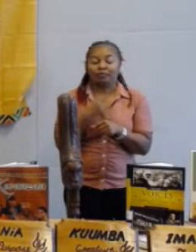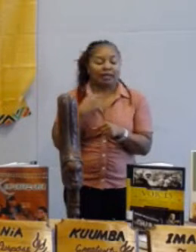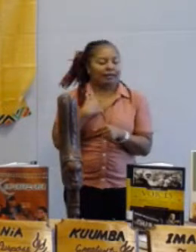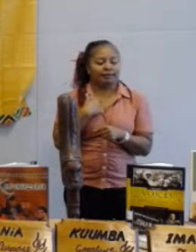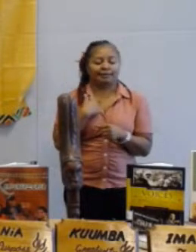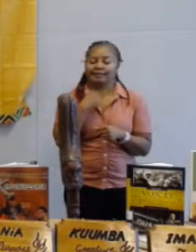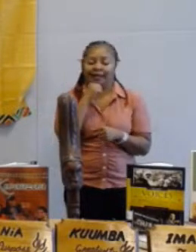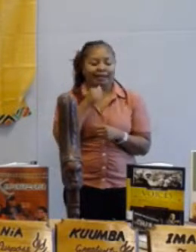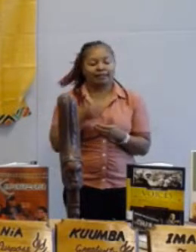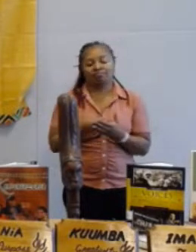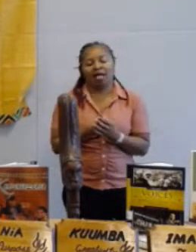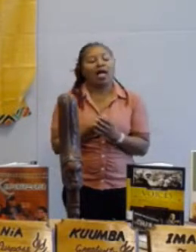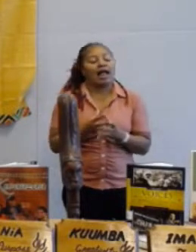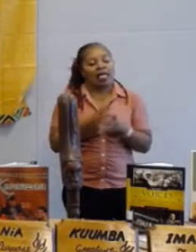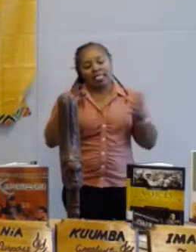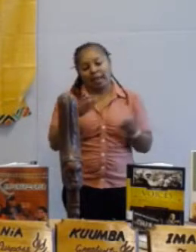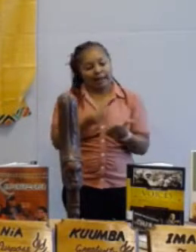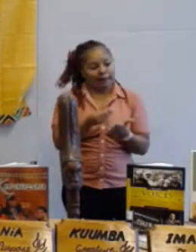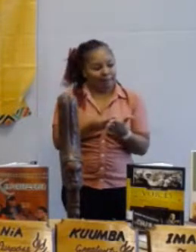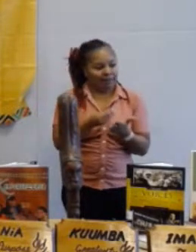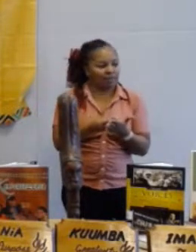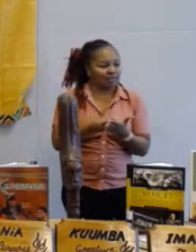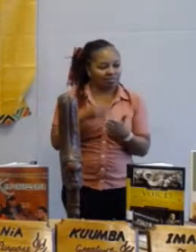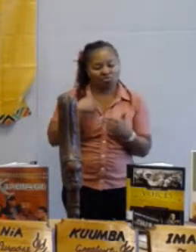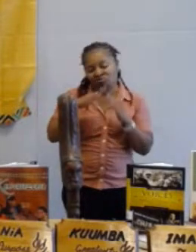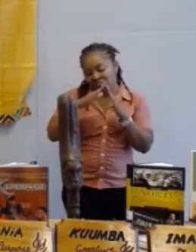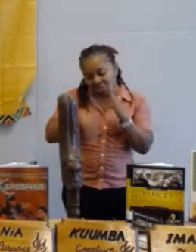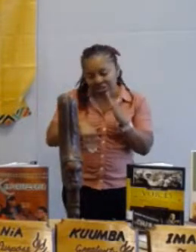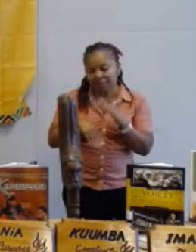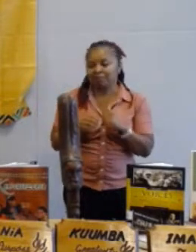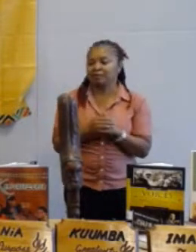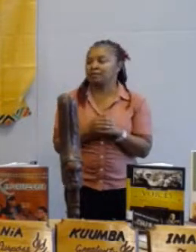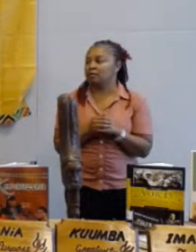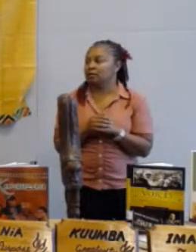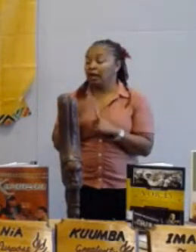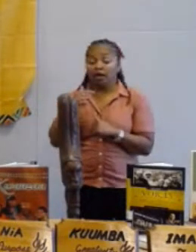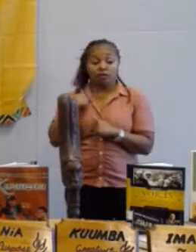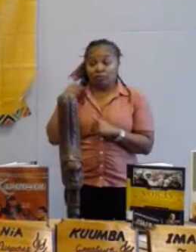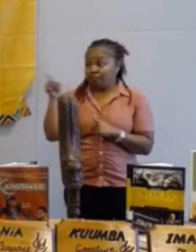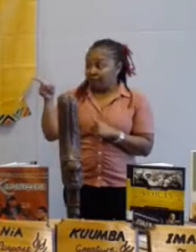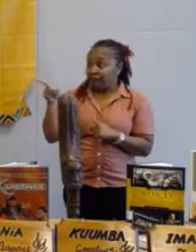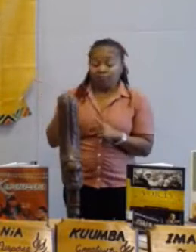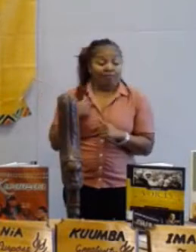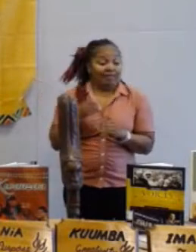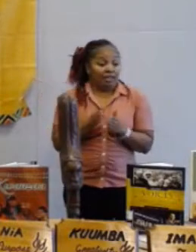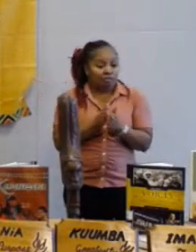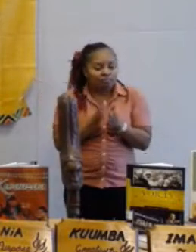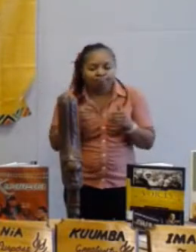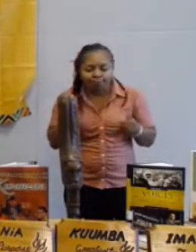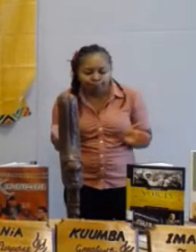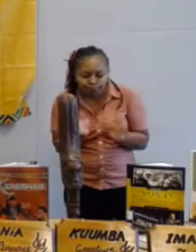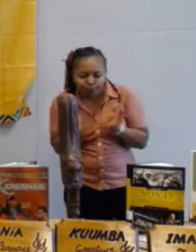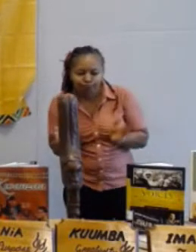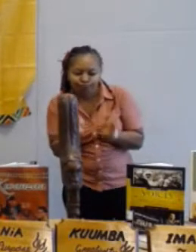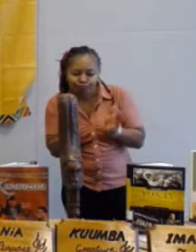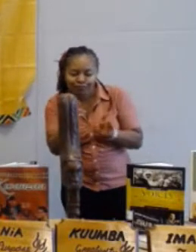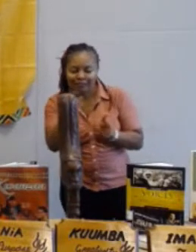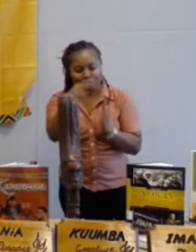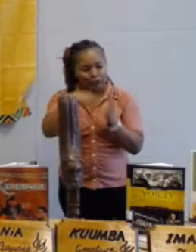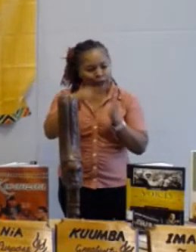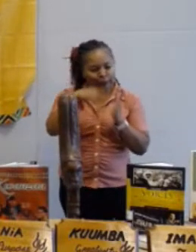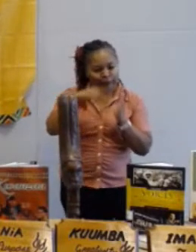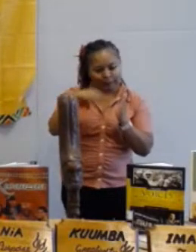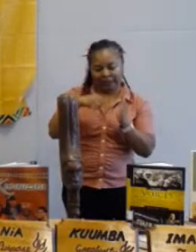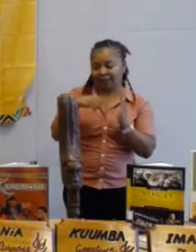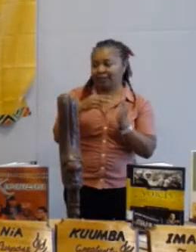economical for you to make at home. We have the bookmark because we encourage reading. If you notice on your tables, those of you that are here with us in